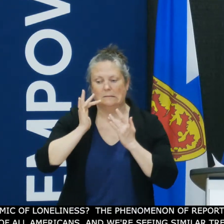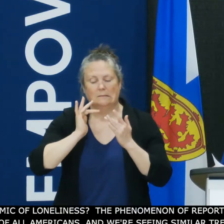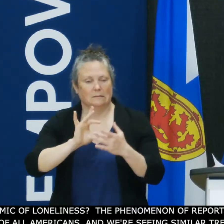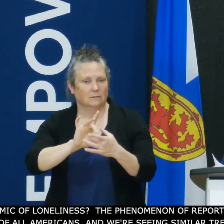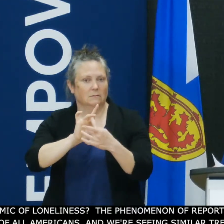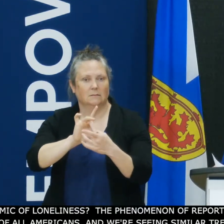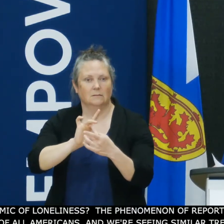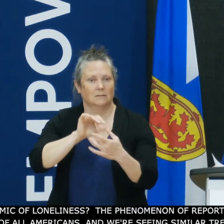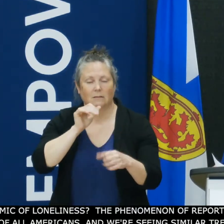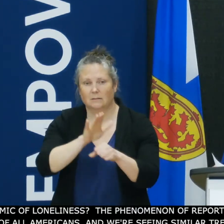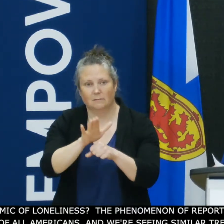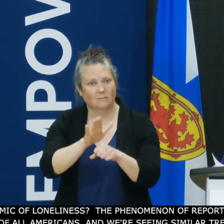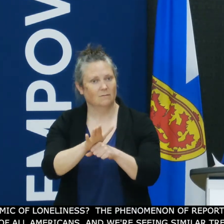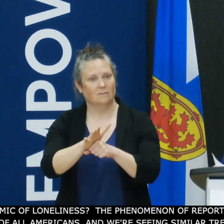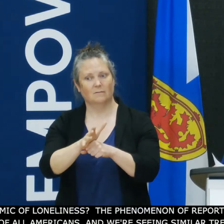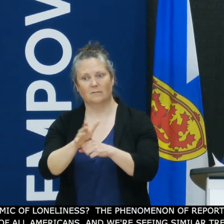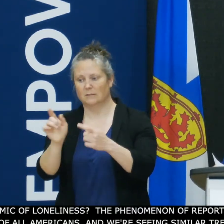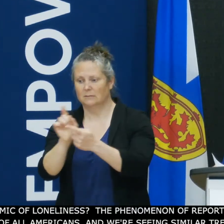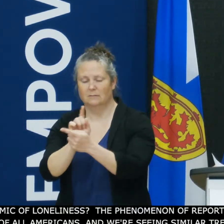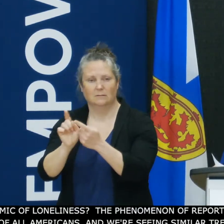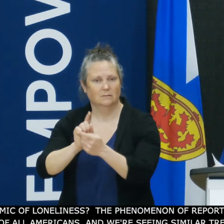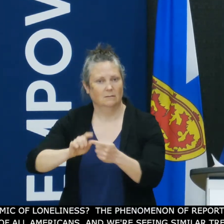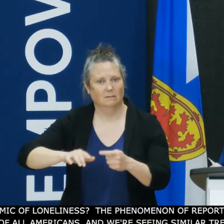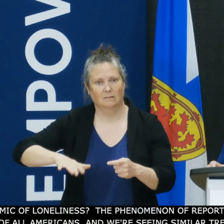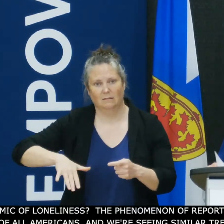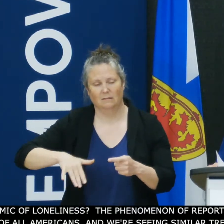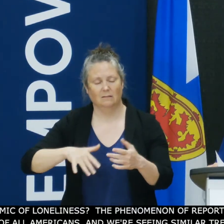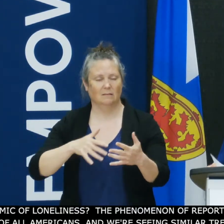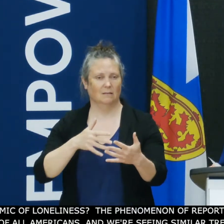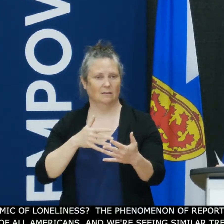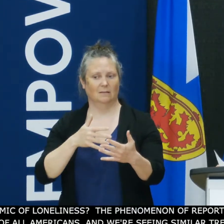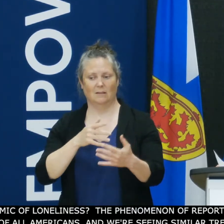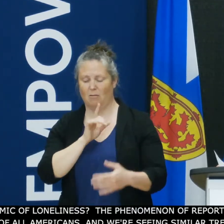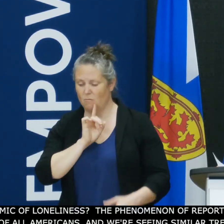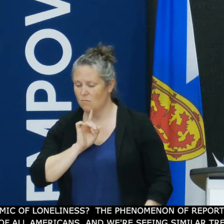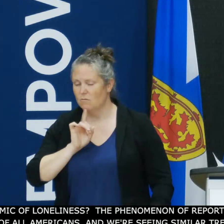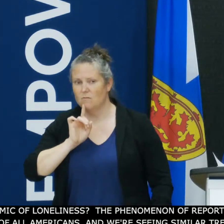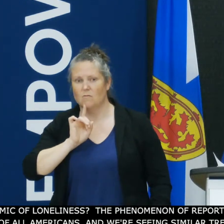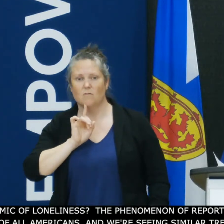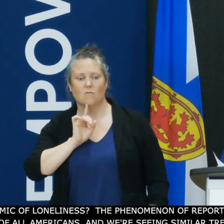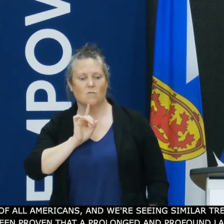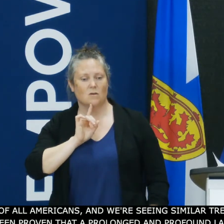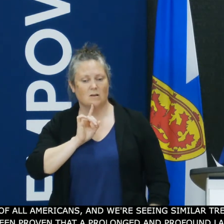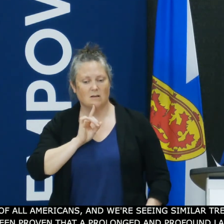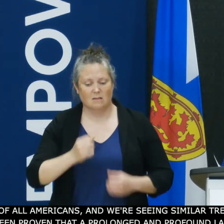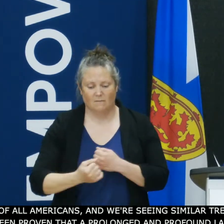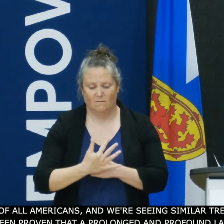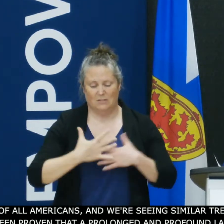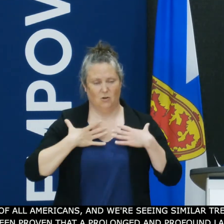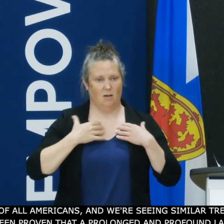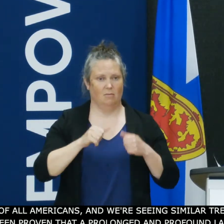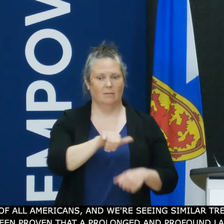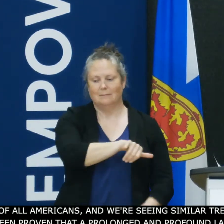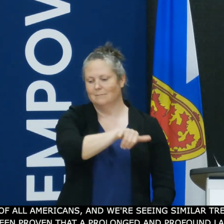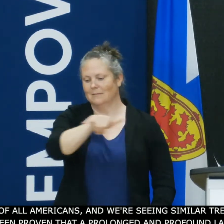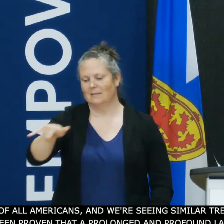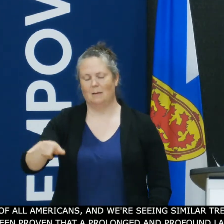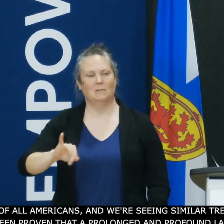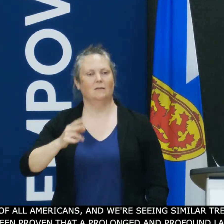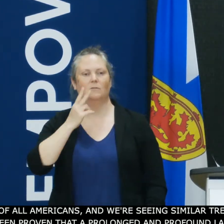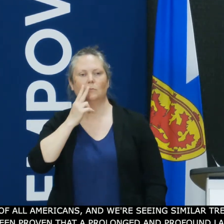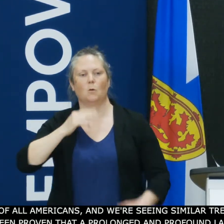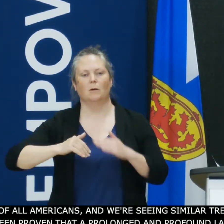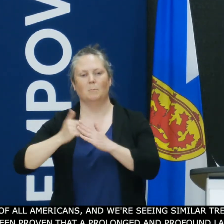social interaction is as dangerous as smoking up to 15 cigarettes a day.